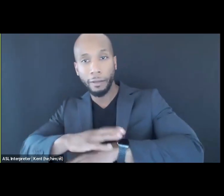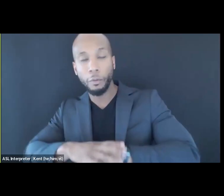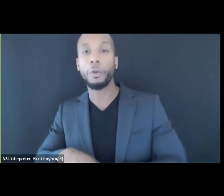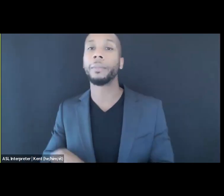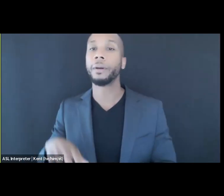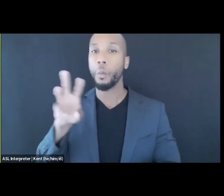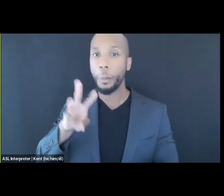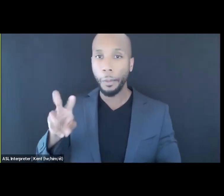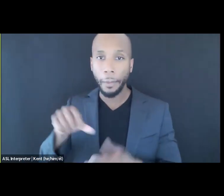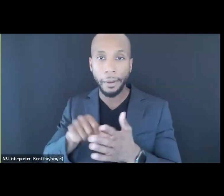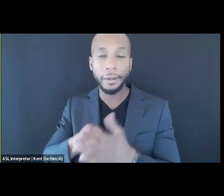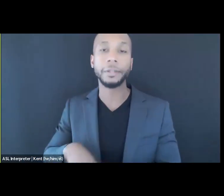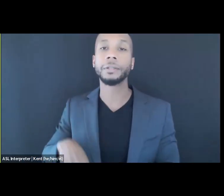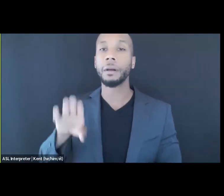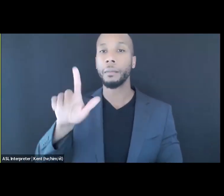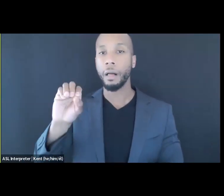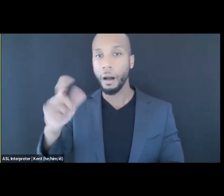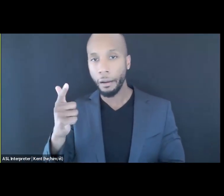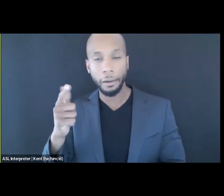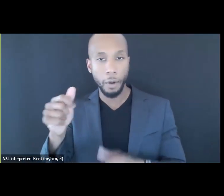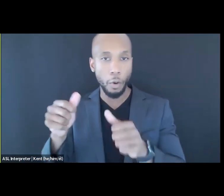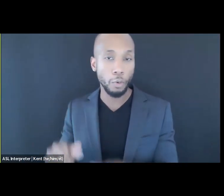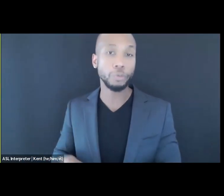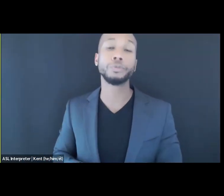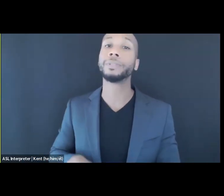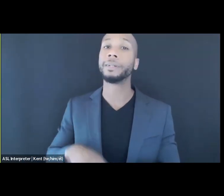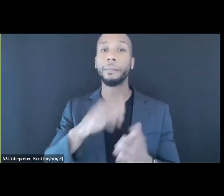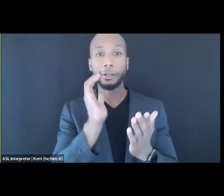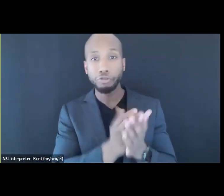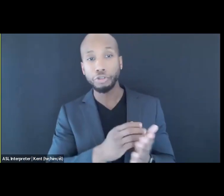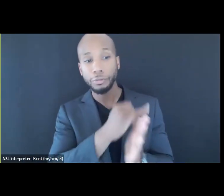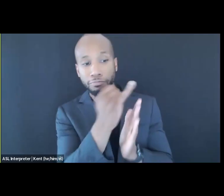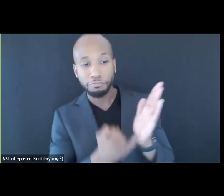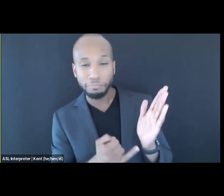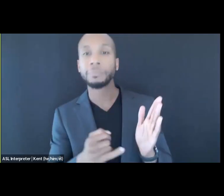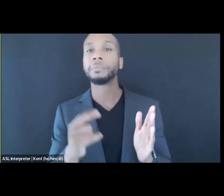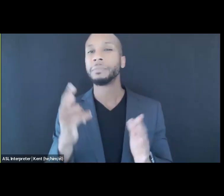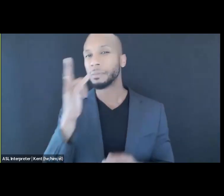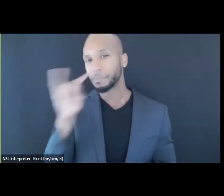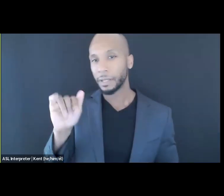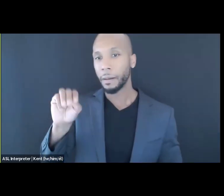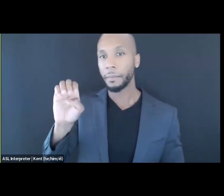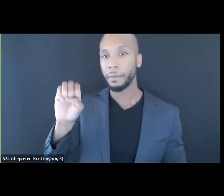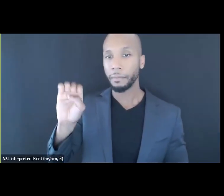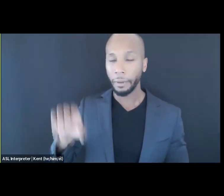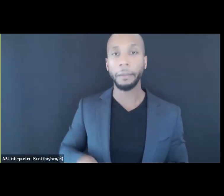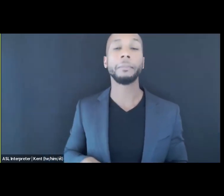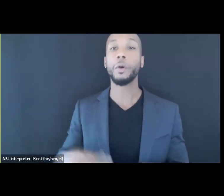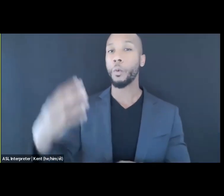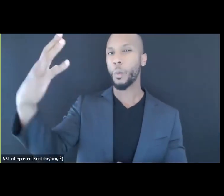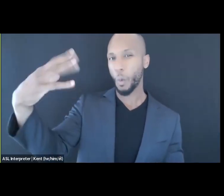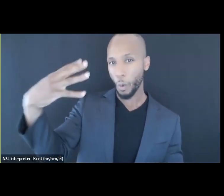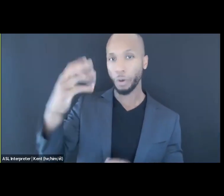web page, a blog post, in a graphic, like meme-like design, or recorded in